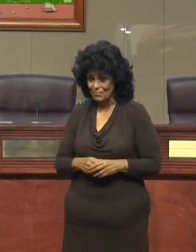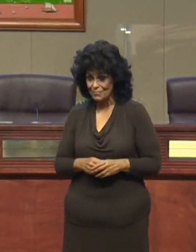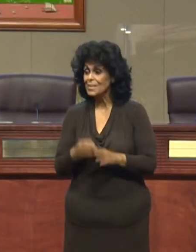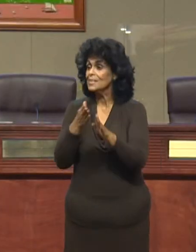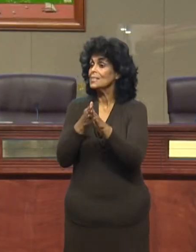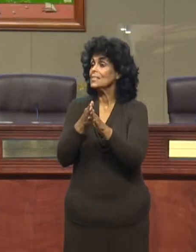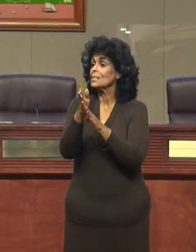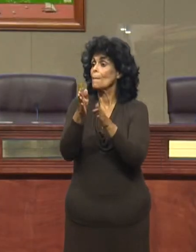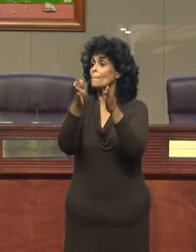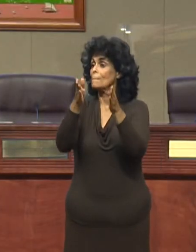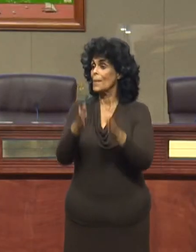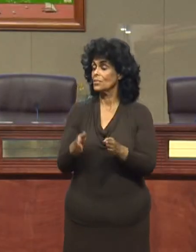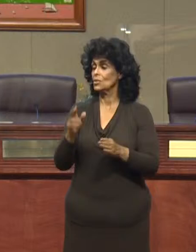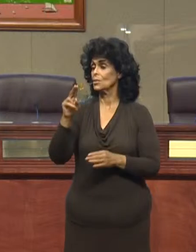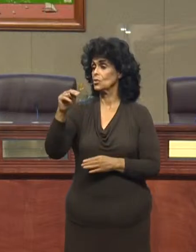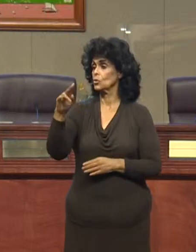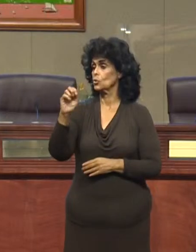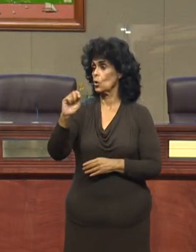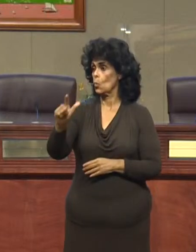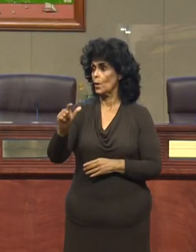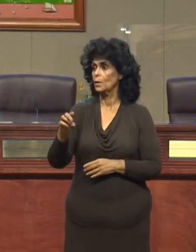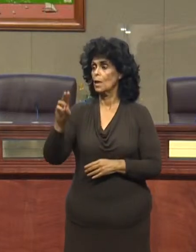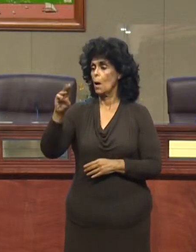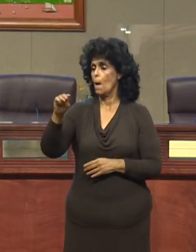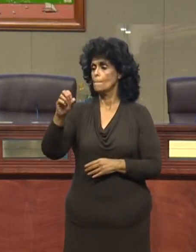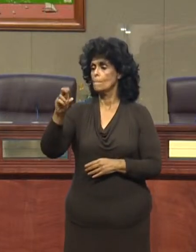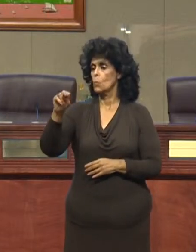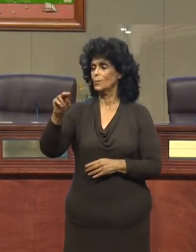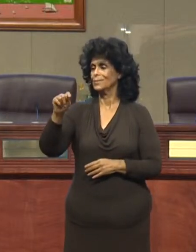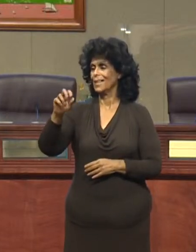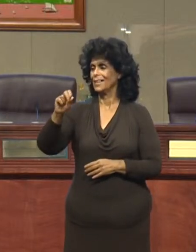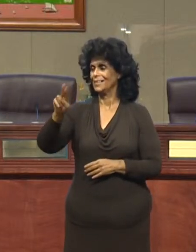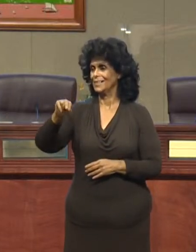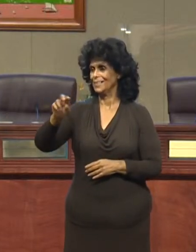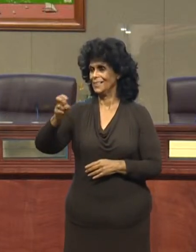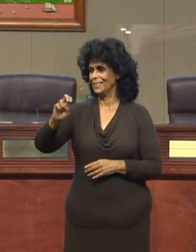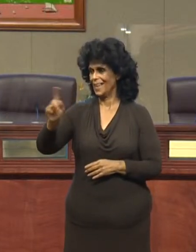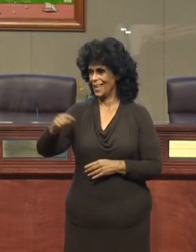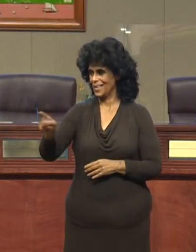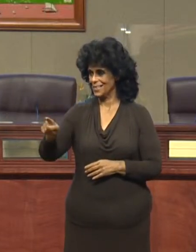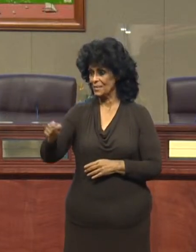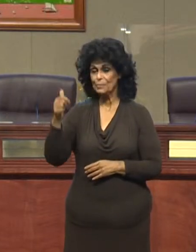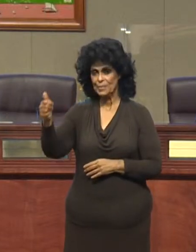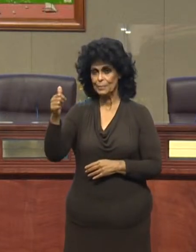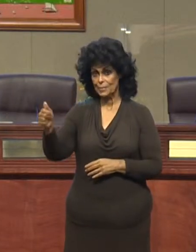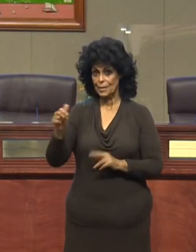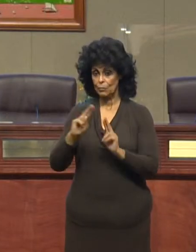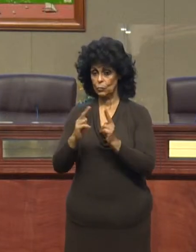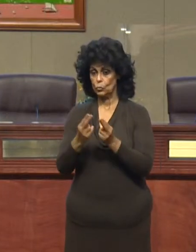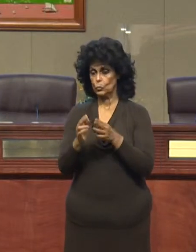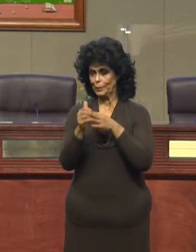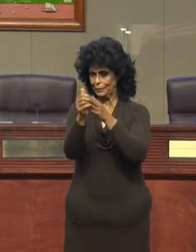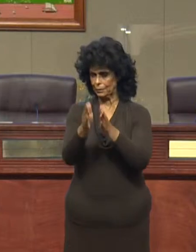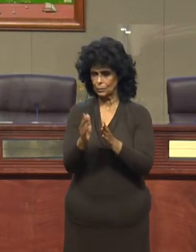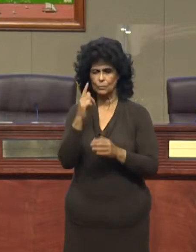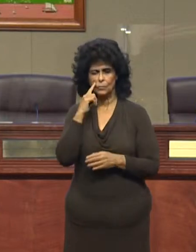Specialist Noel Montanez was the situation unit leader for the Florida National